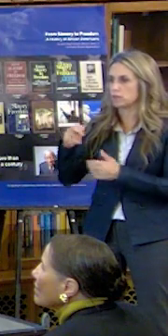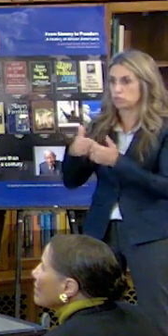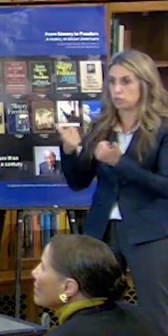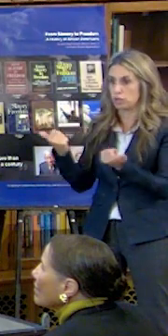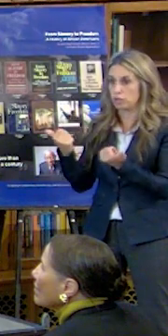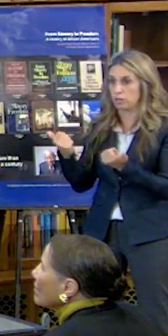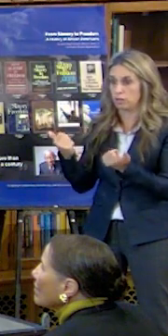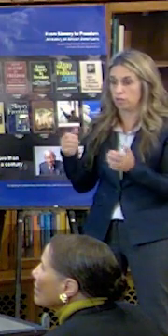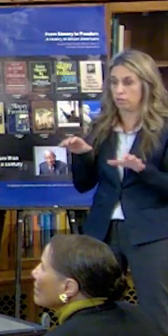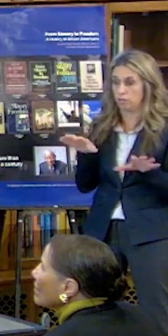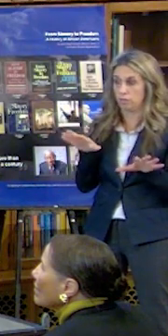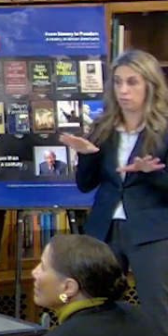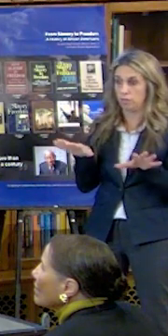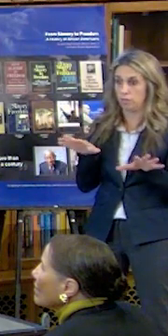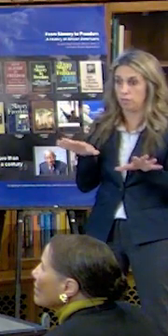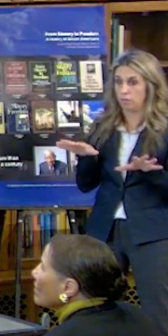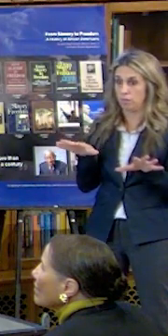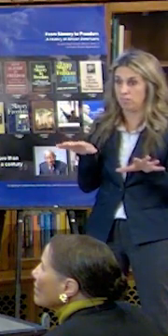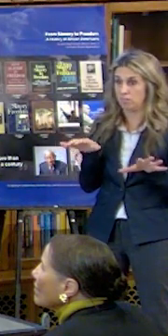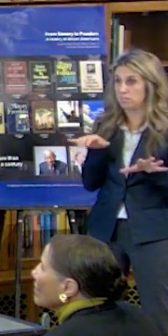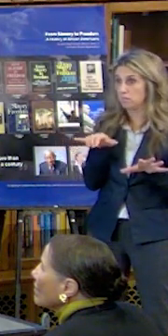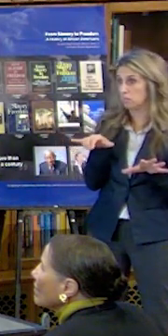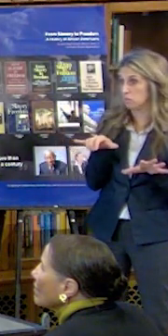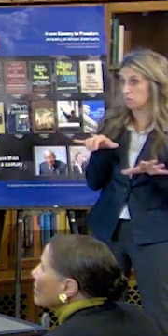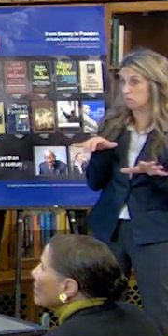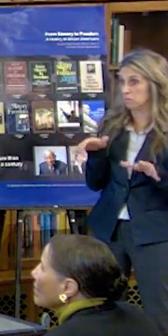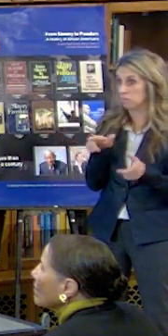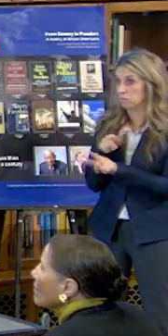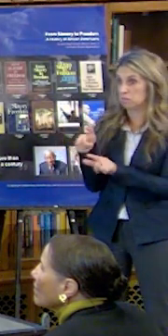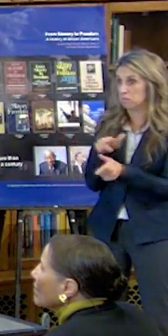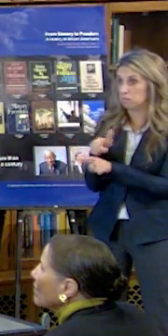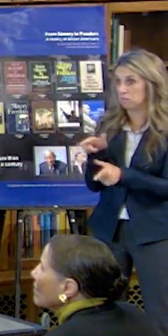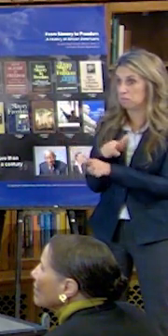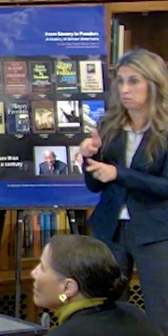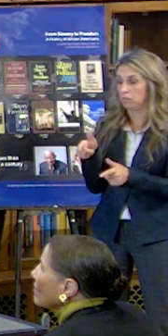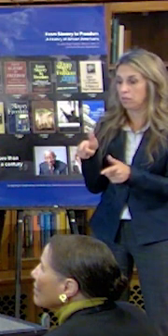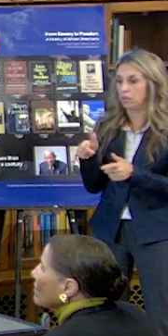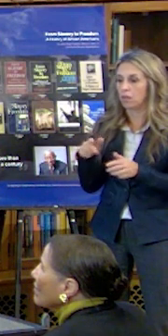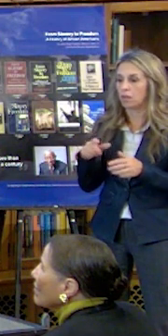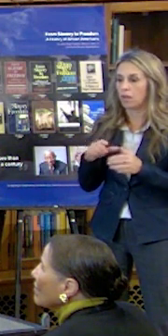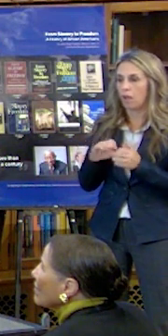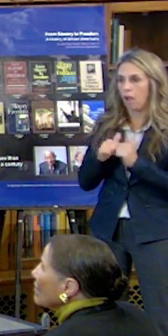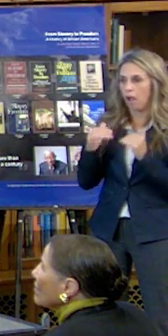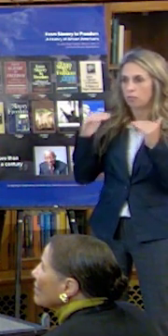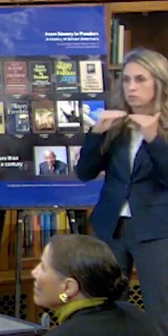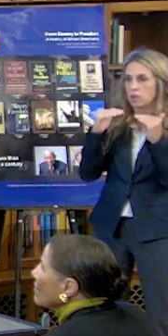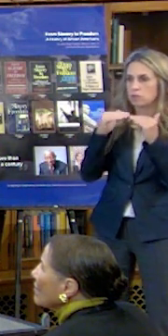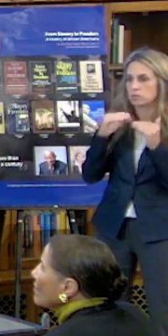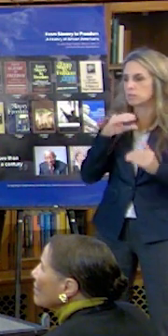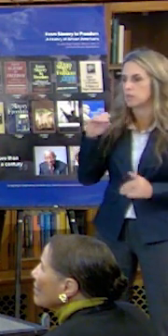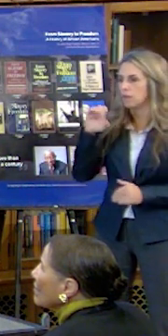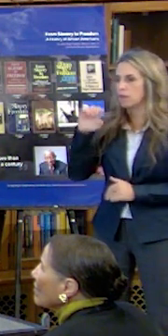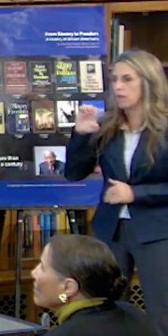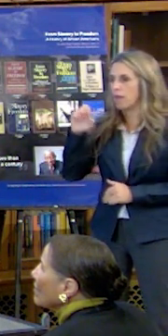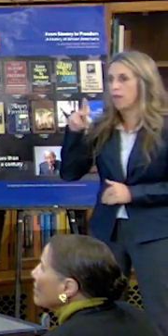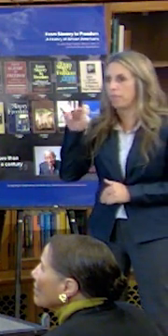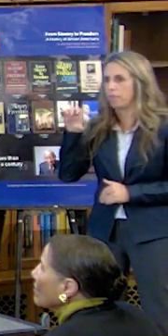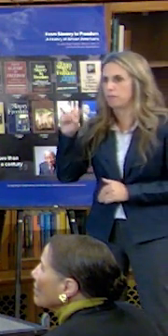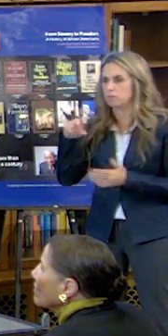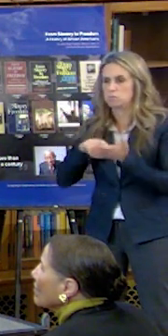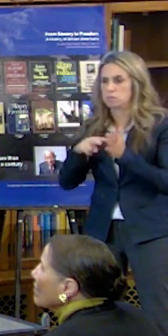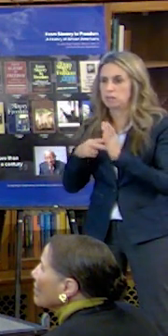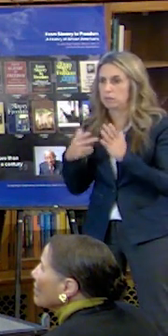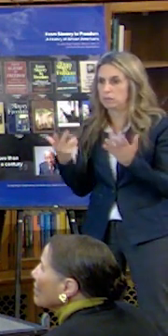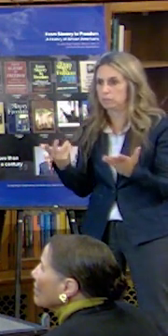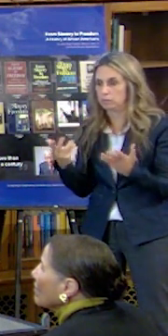what our commitments in the context of you know Justice and ethics are to making